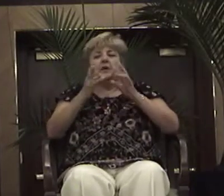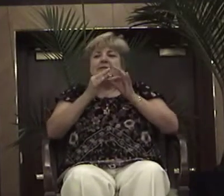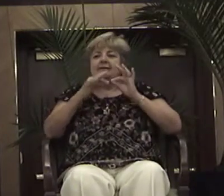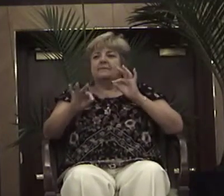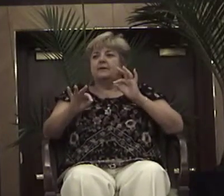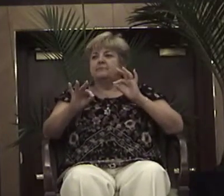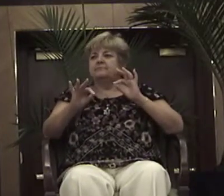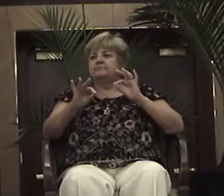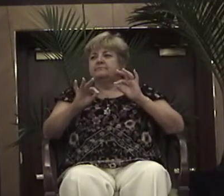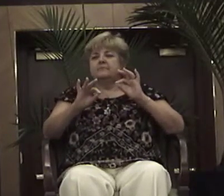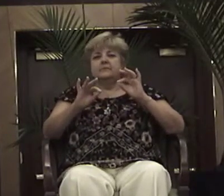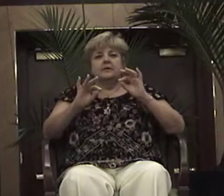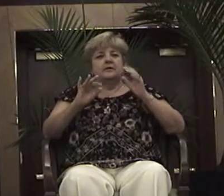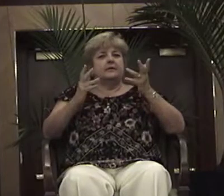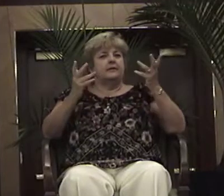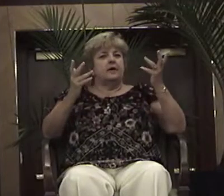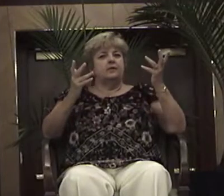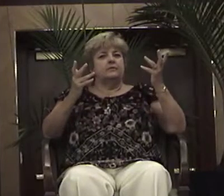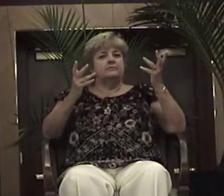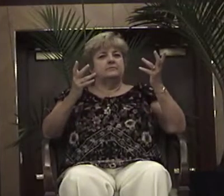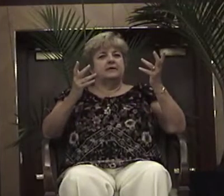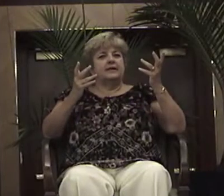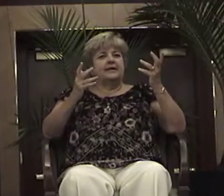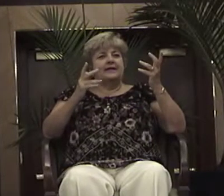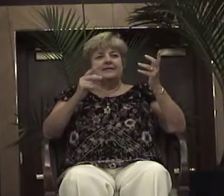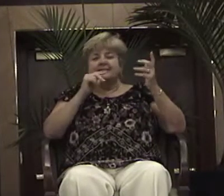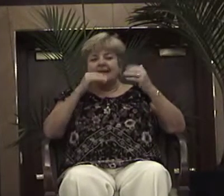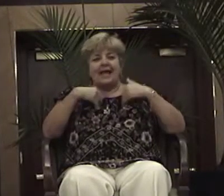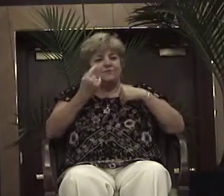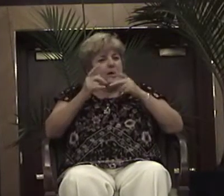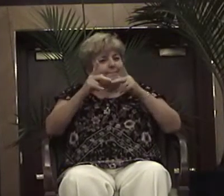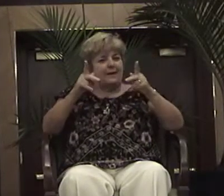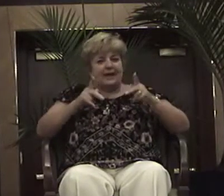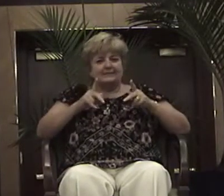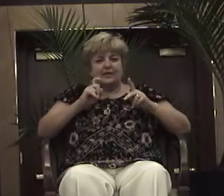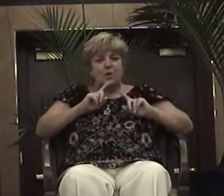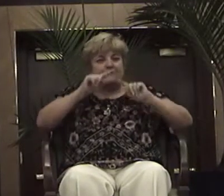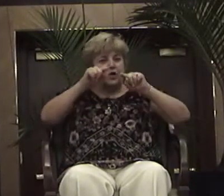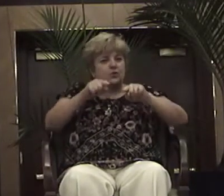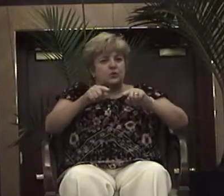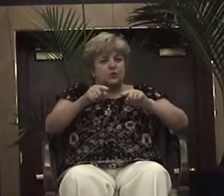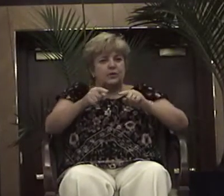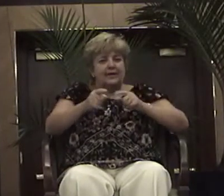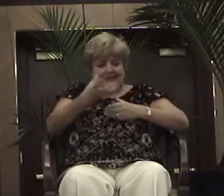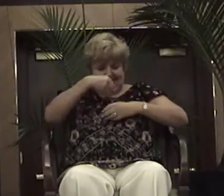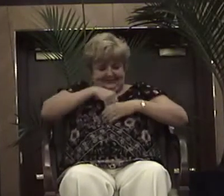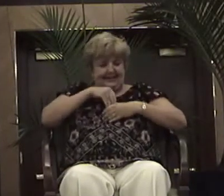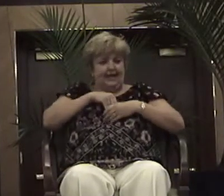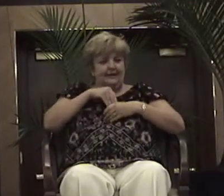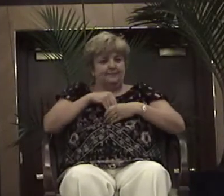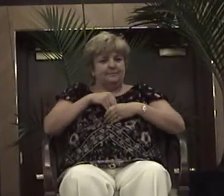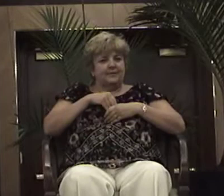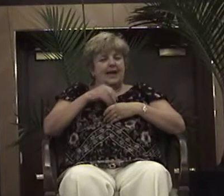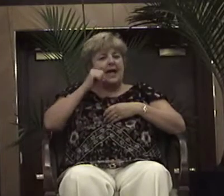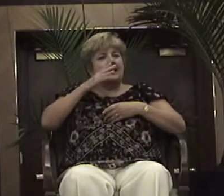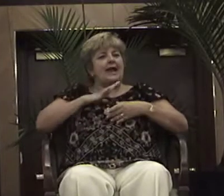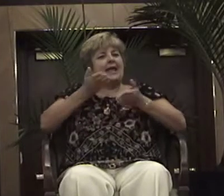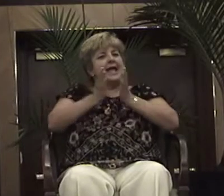fixed address. You take it with you, wherever you go. Lady said to me there in here this week, "Where do you live?" And I said, "Right